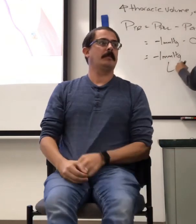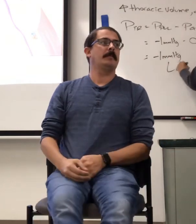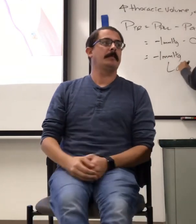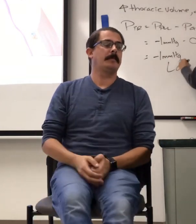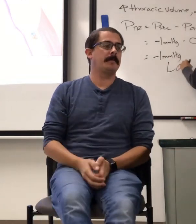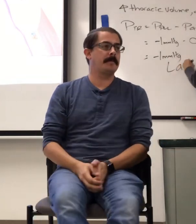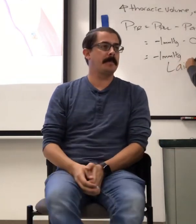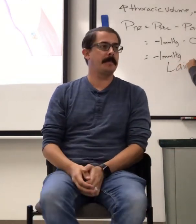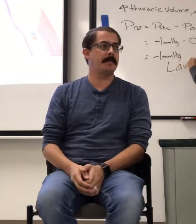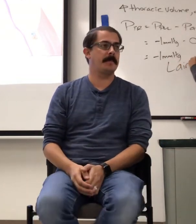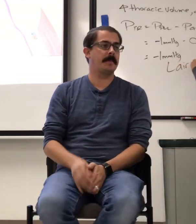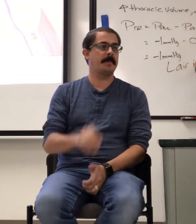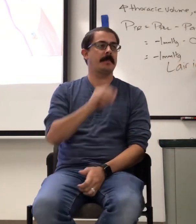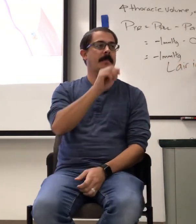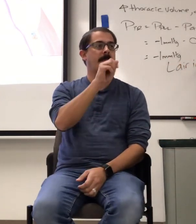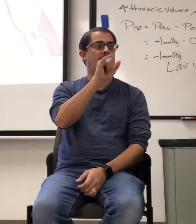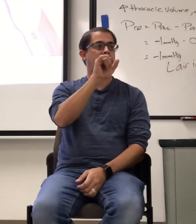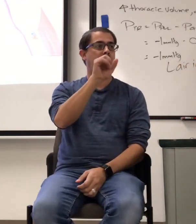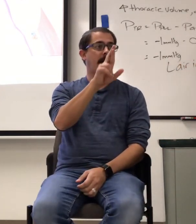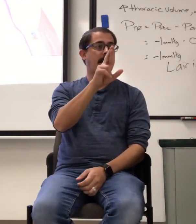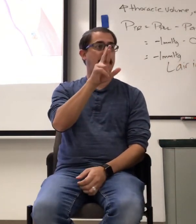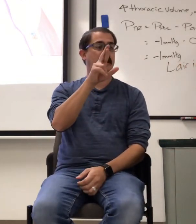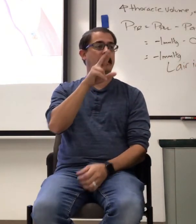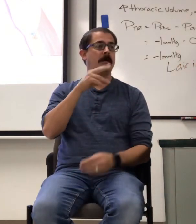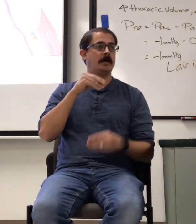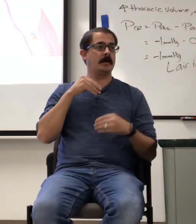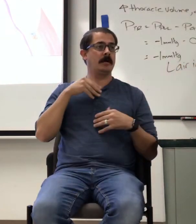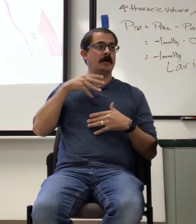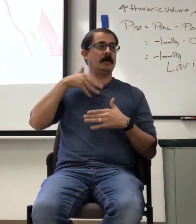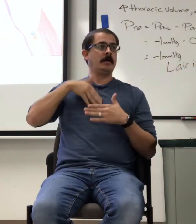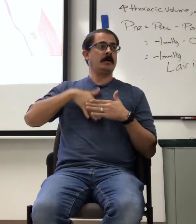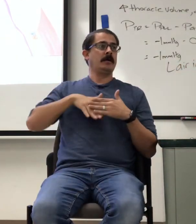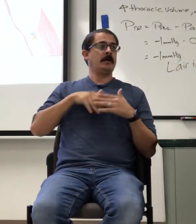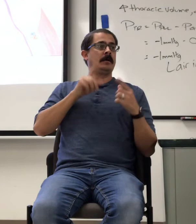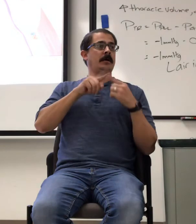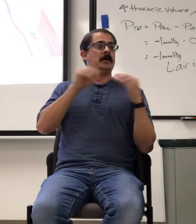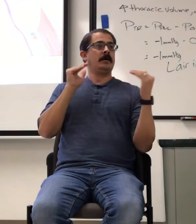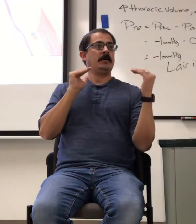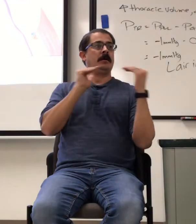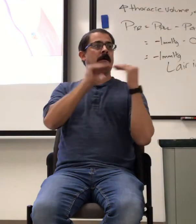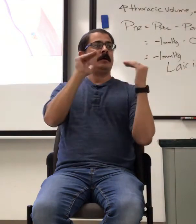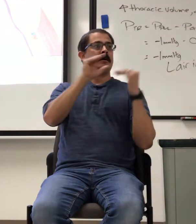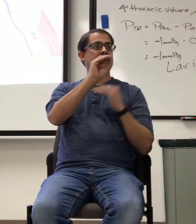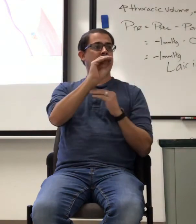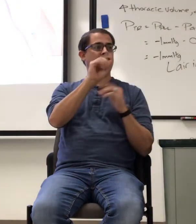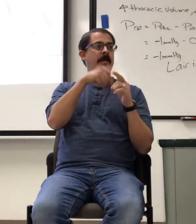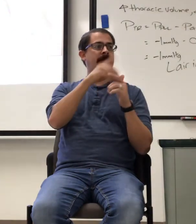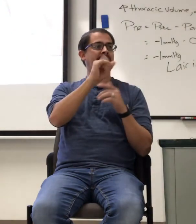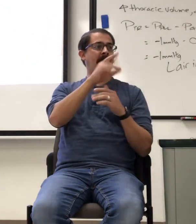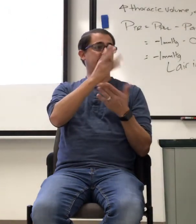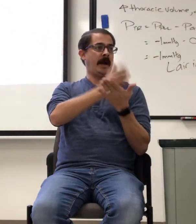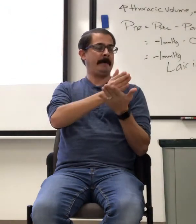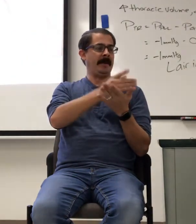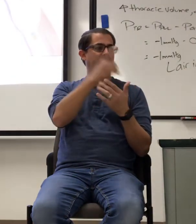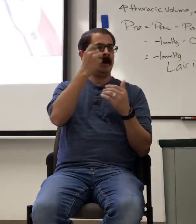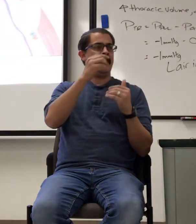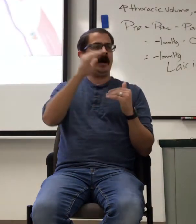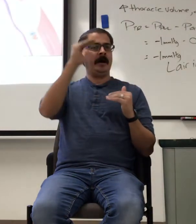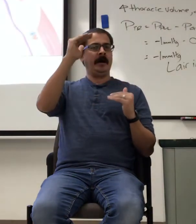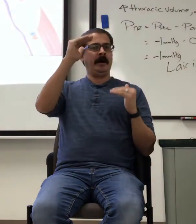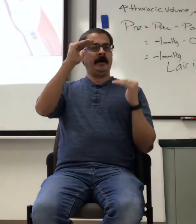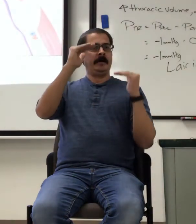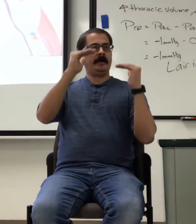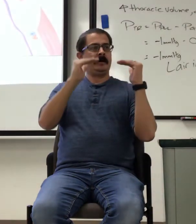I'll say air in, right, until 0. Then air stops. Because then the 0 equilibrates